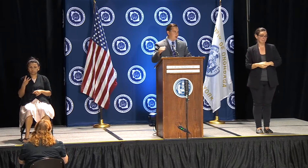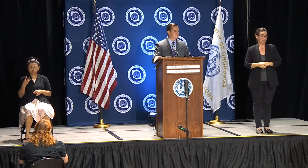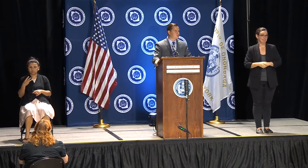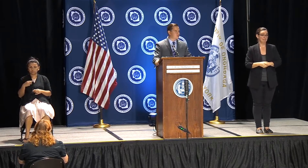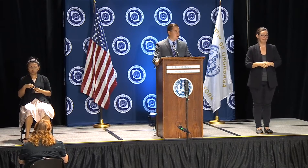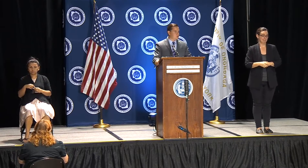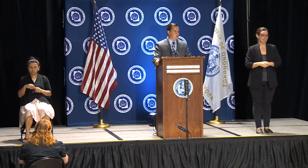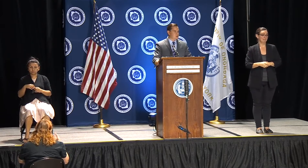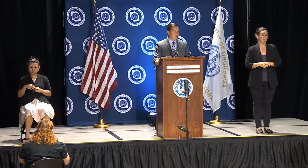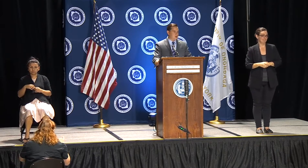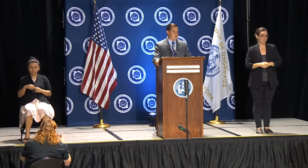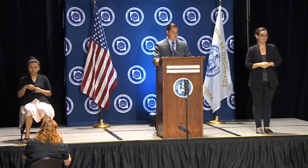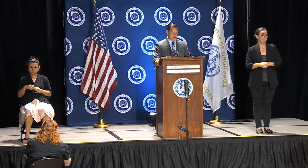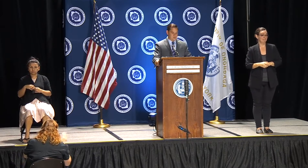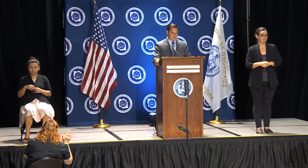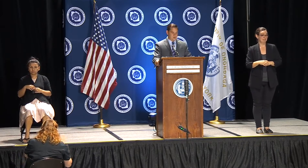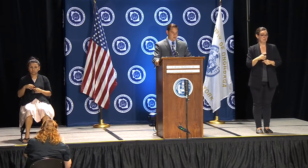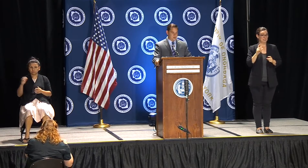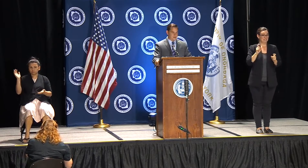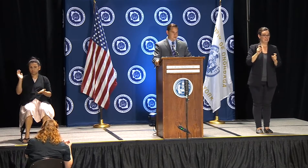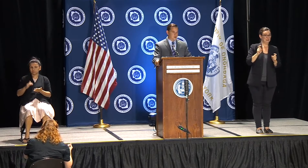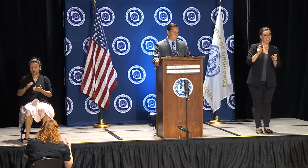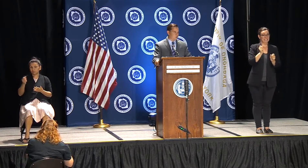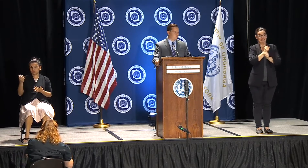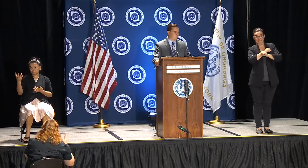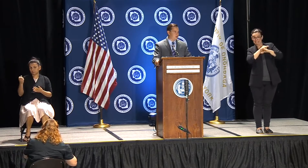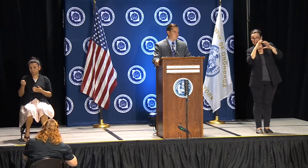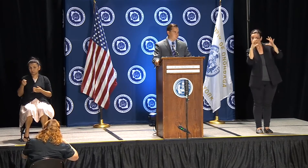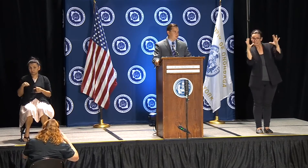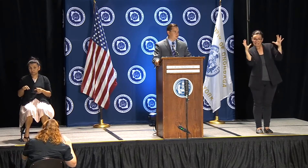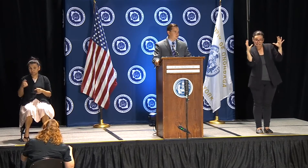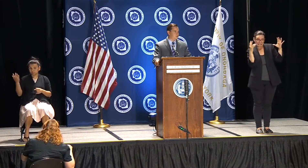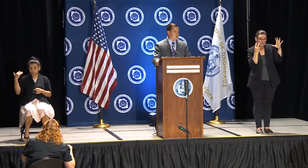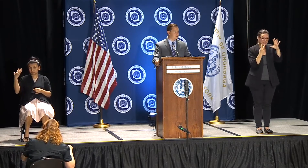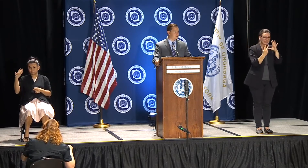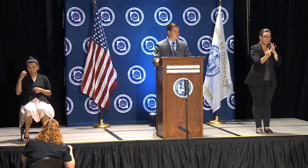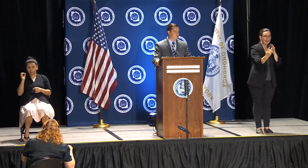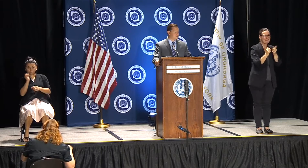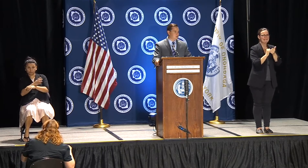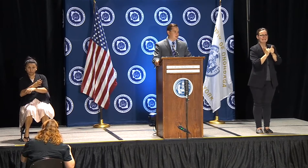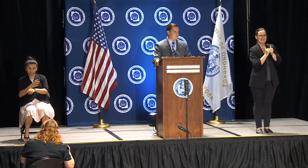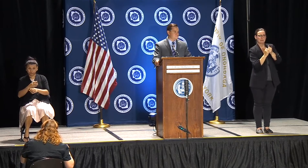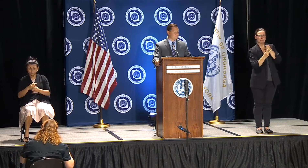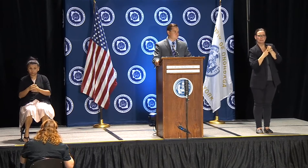on forecast. So certainly that's the number we think we have to meet in